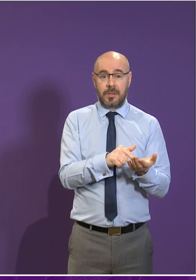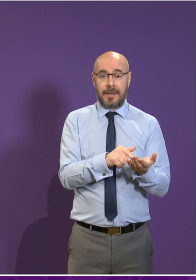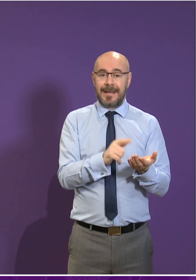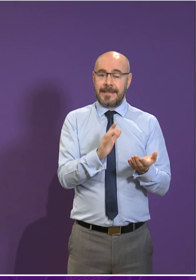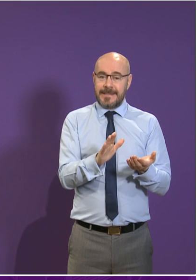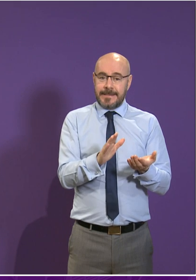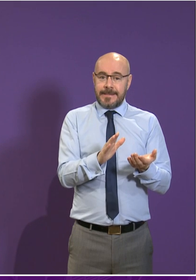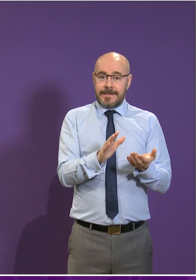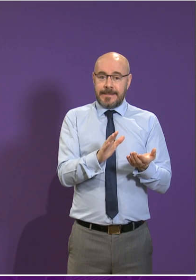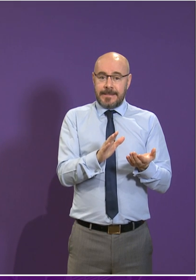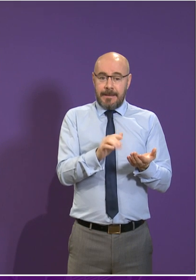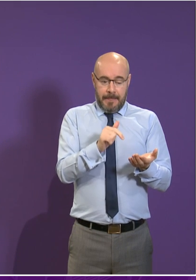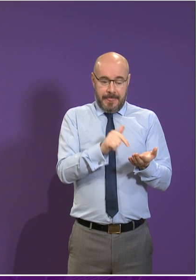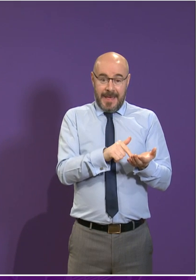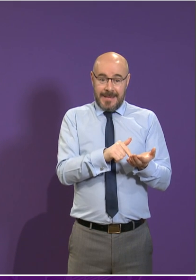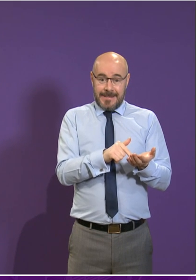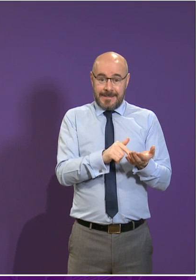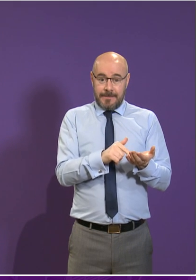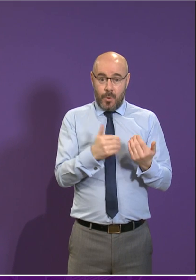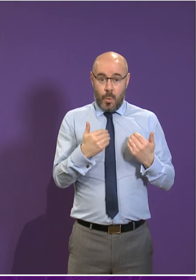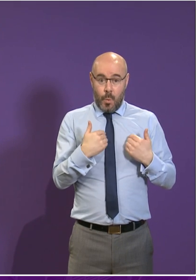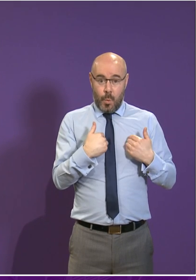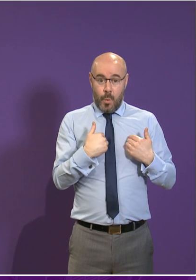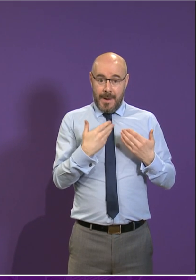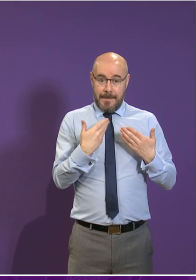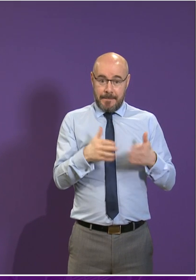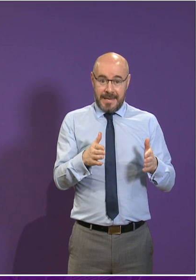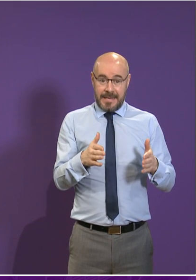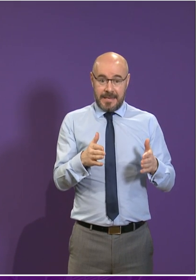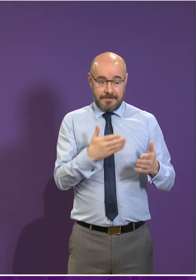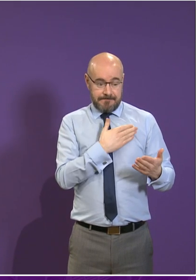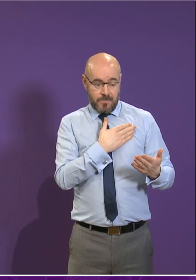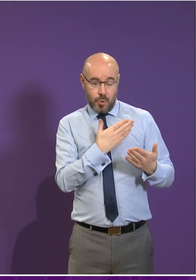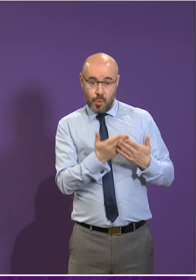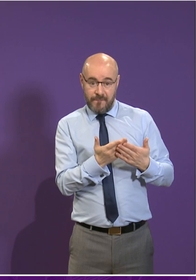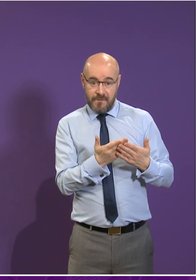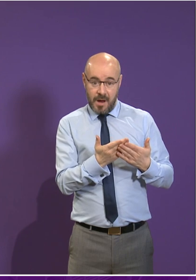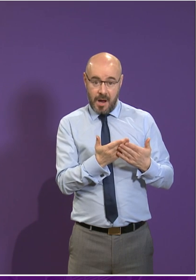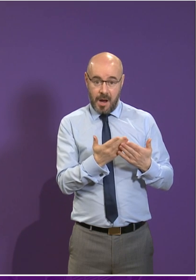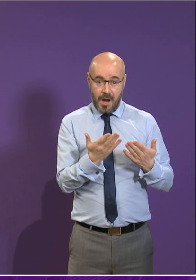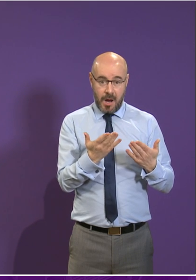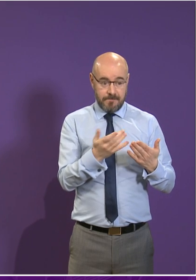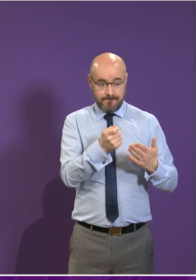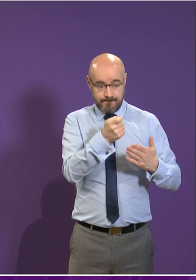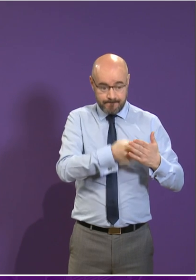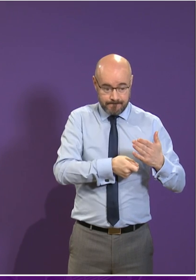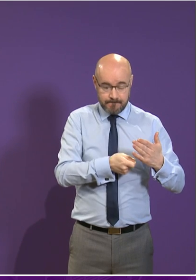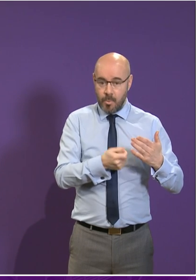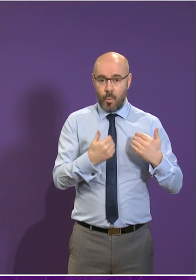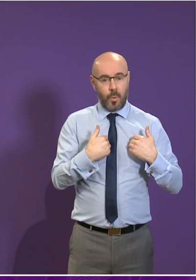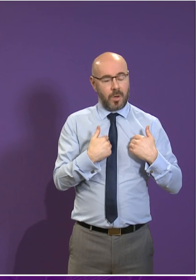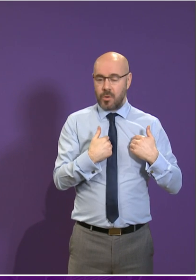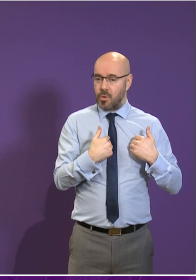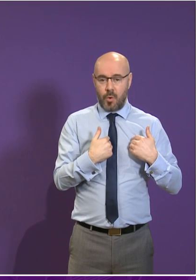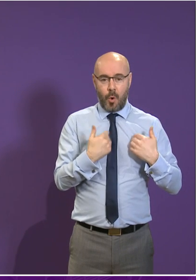know, it's not an area that we've gone into yet on any protected characteristic. We've only used